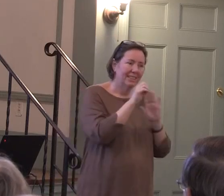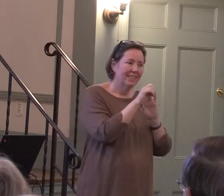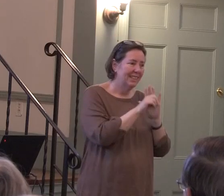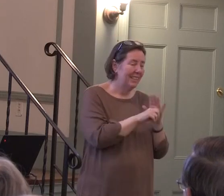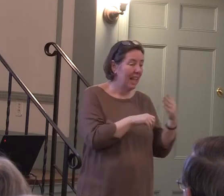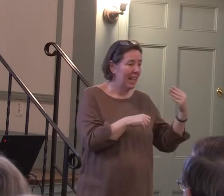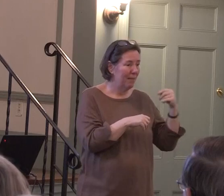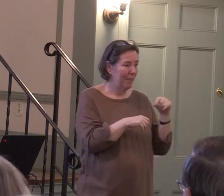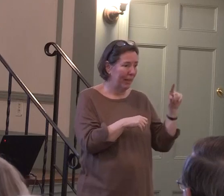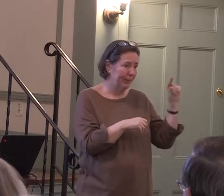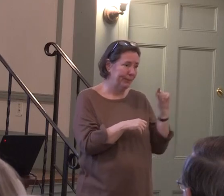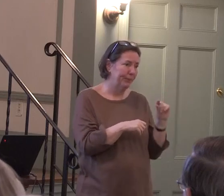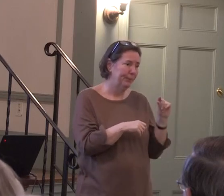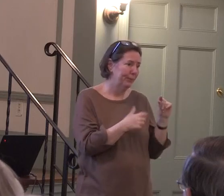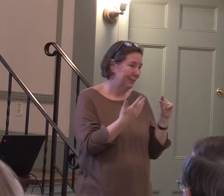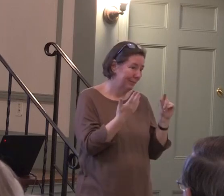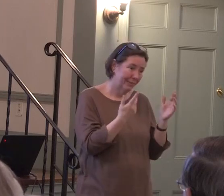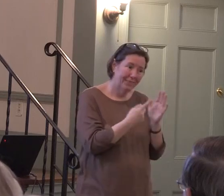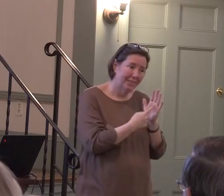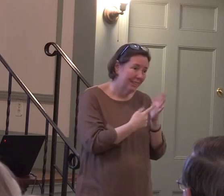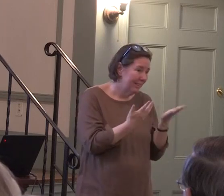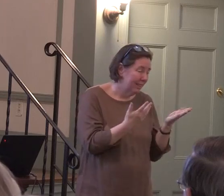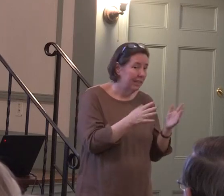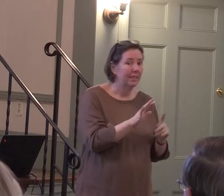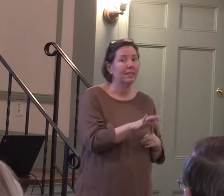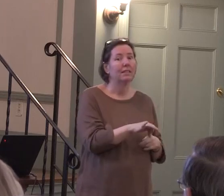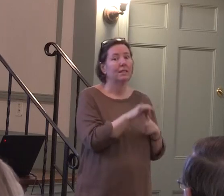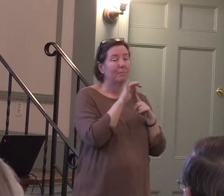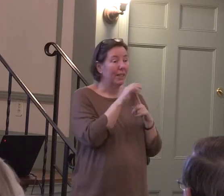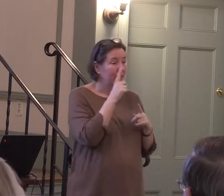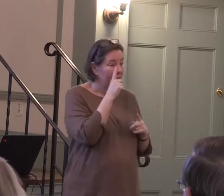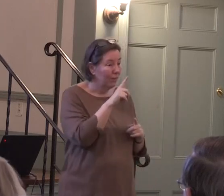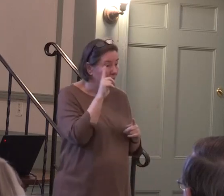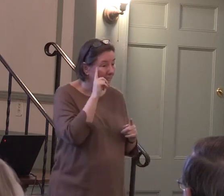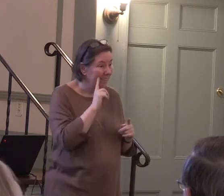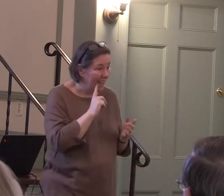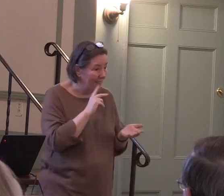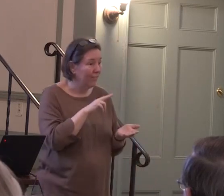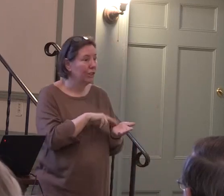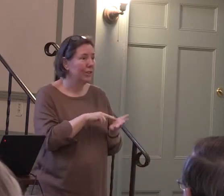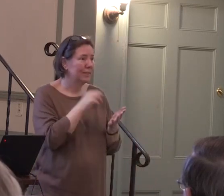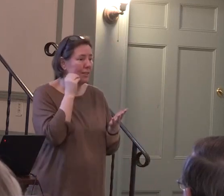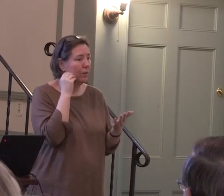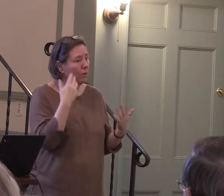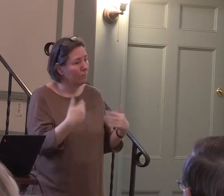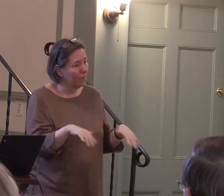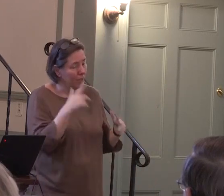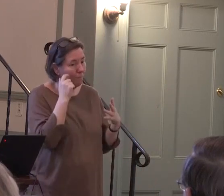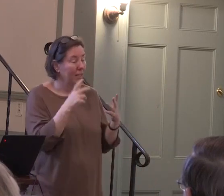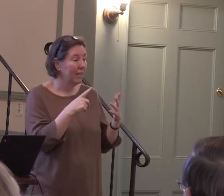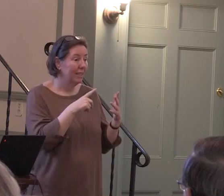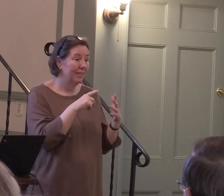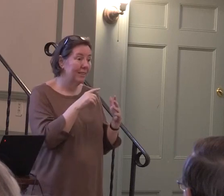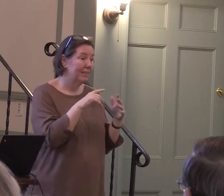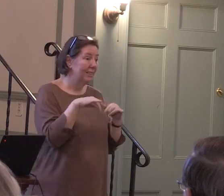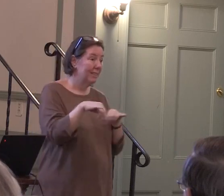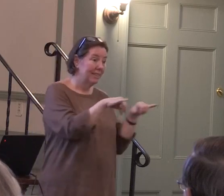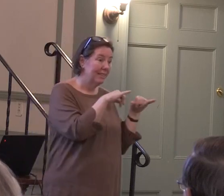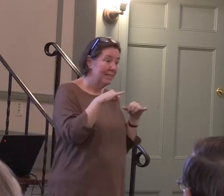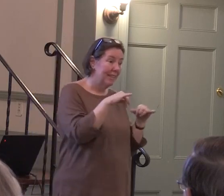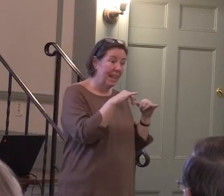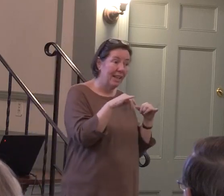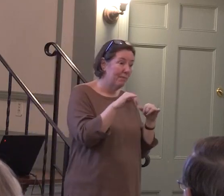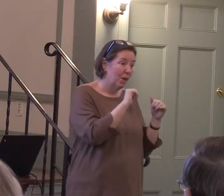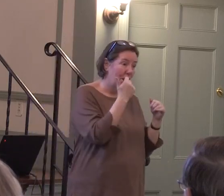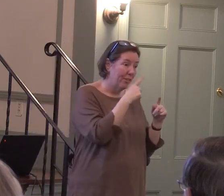doesn't always give you enough money, especially for a deaf nursing home. Because when you think about it,